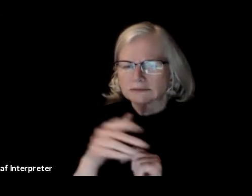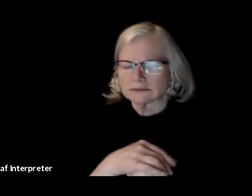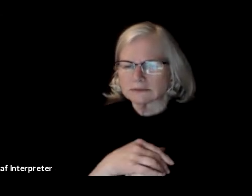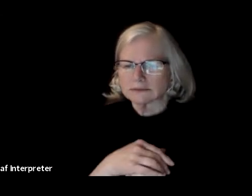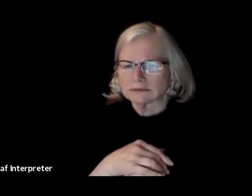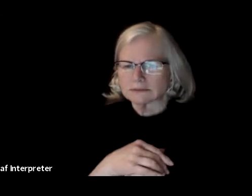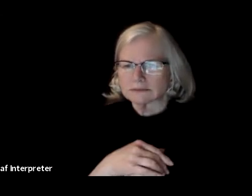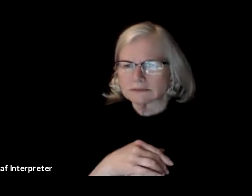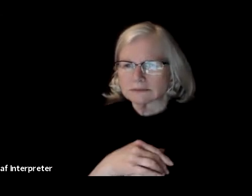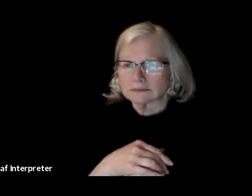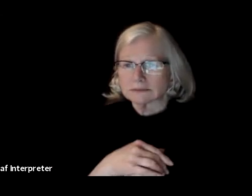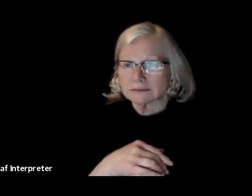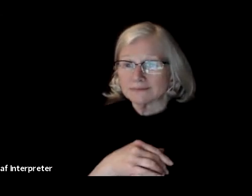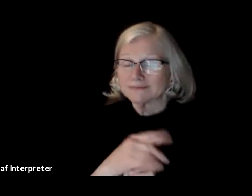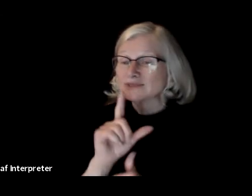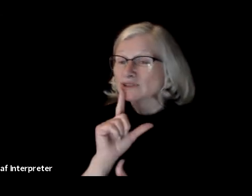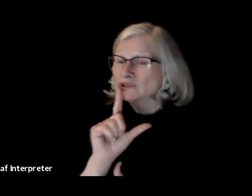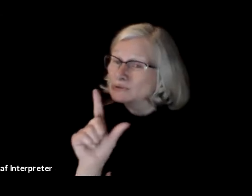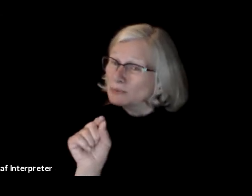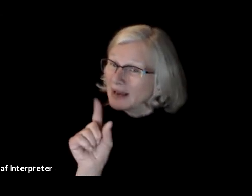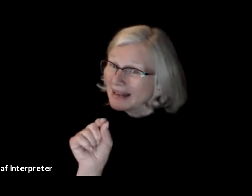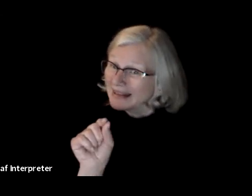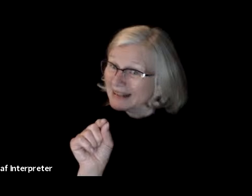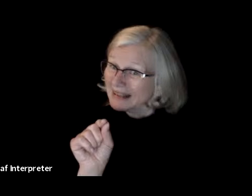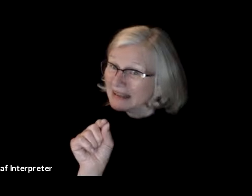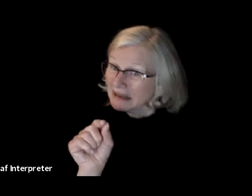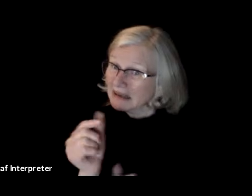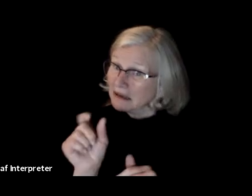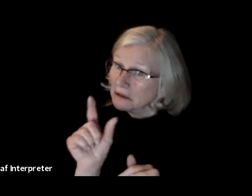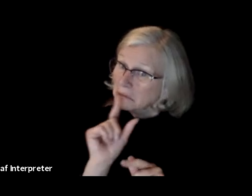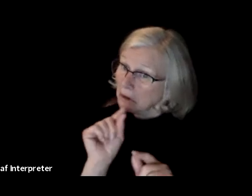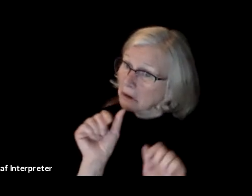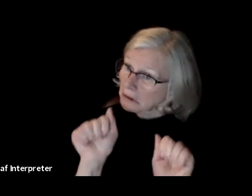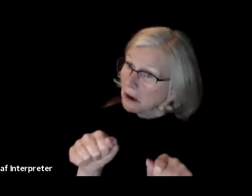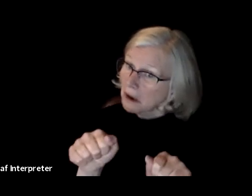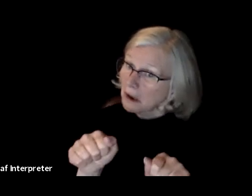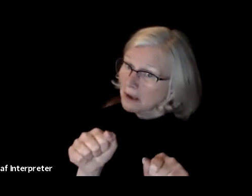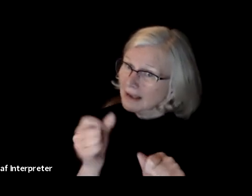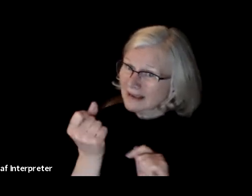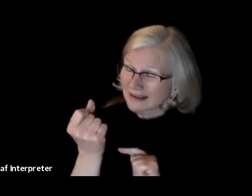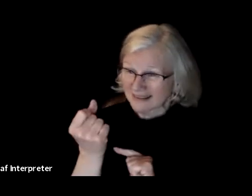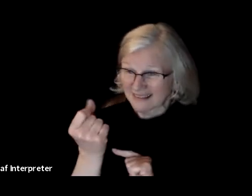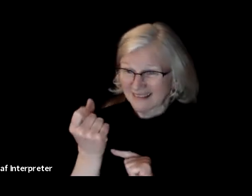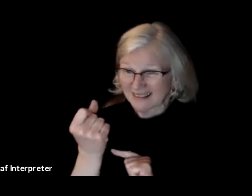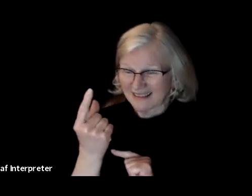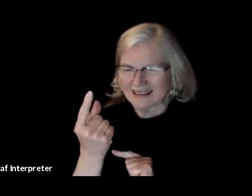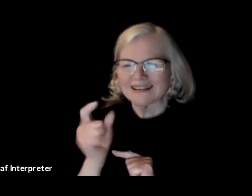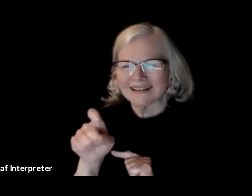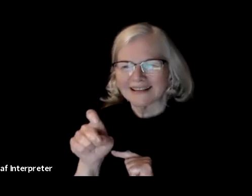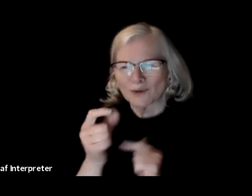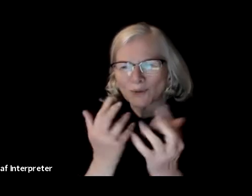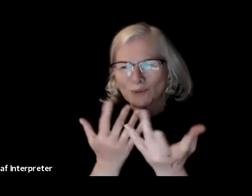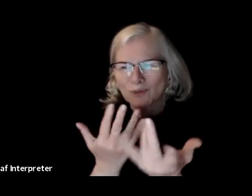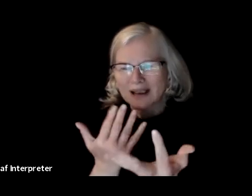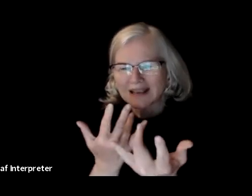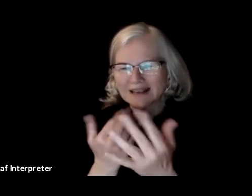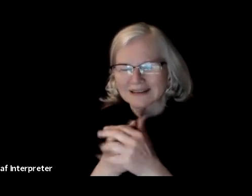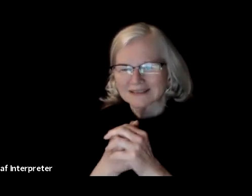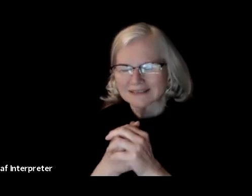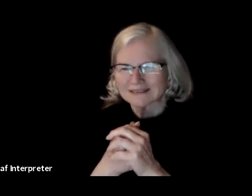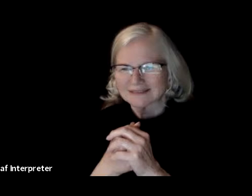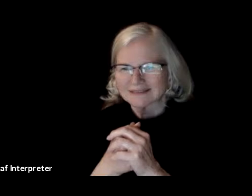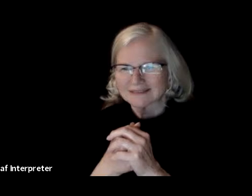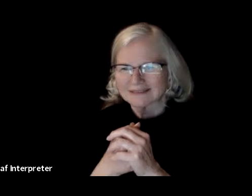told, yes, you're eligible, but we don't have a vaccine for you this week. We'll let you know when we